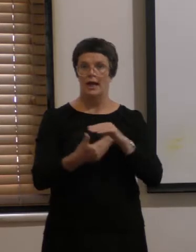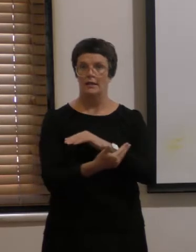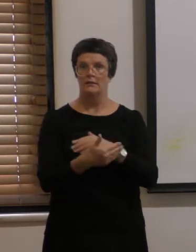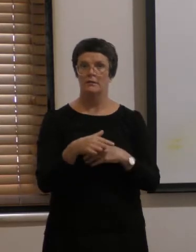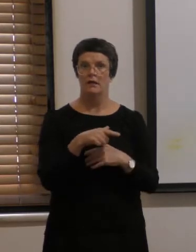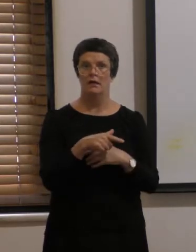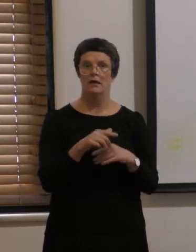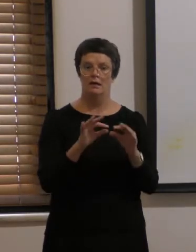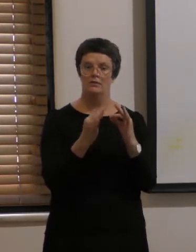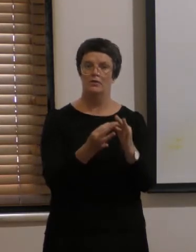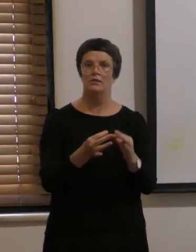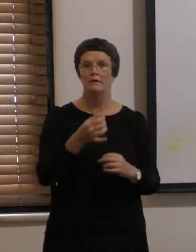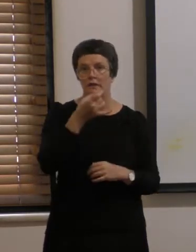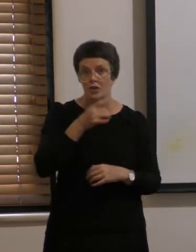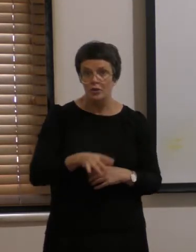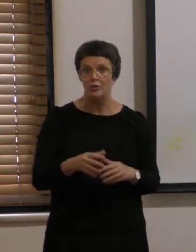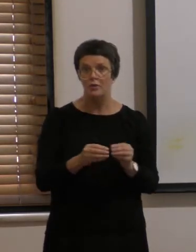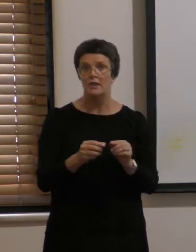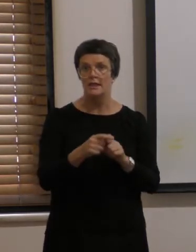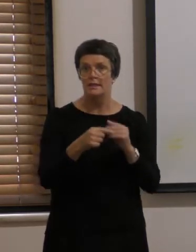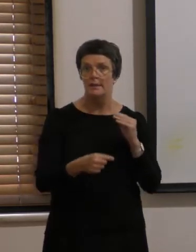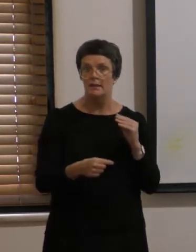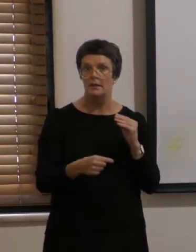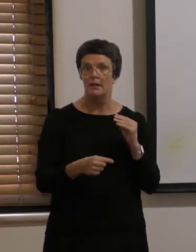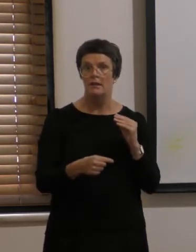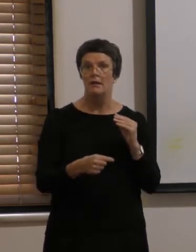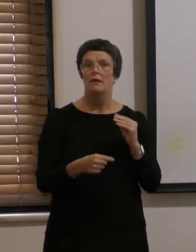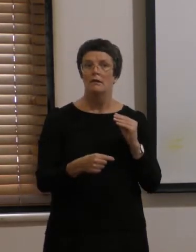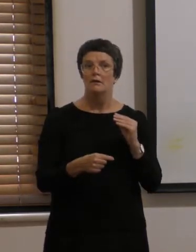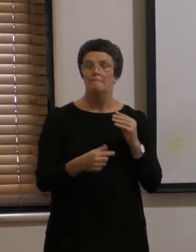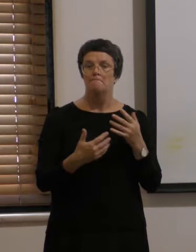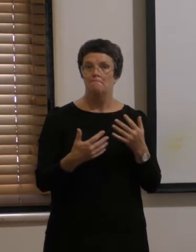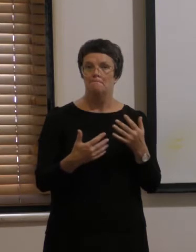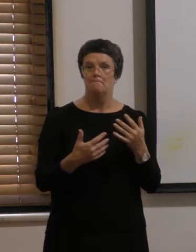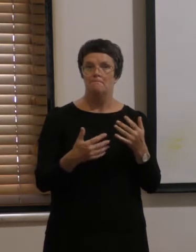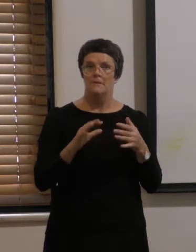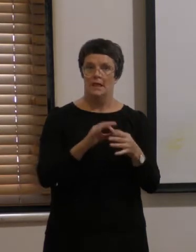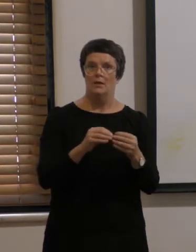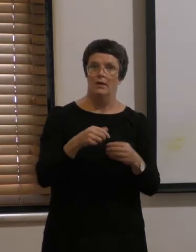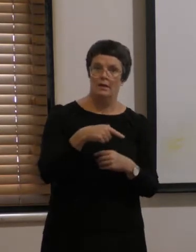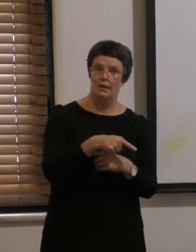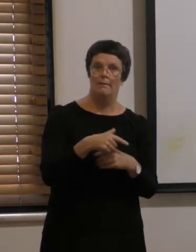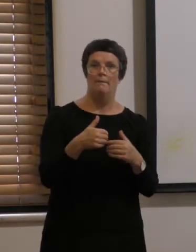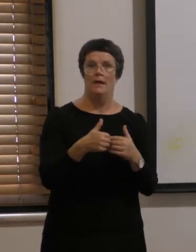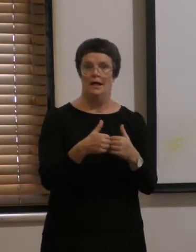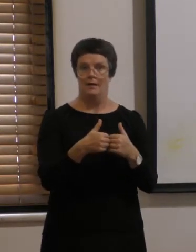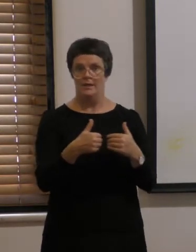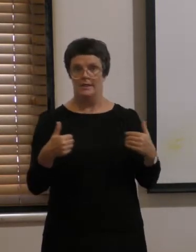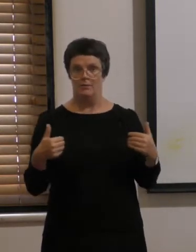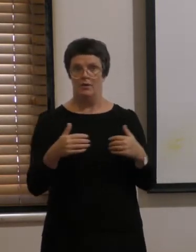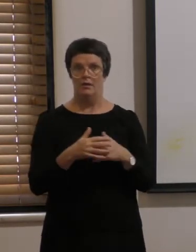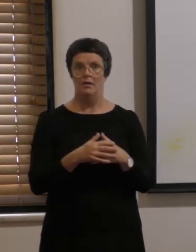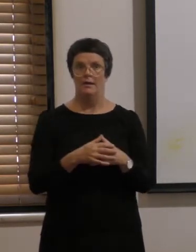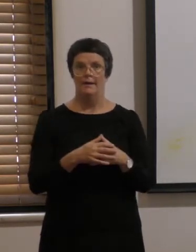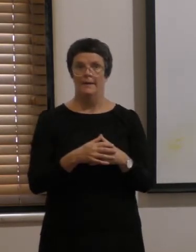Association for Children with a Disability in Victoria, but we've since, with the ratification of the Convention of the Rights